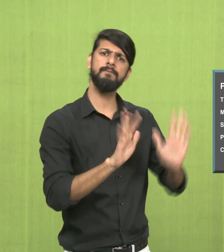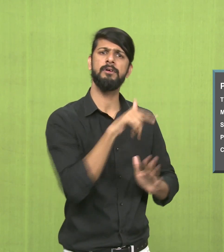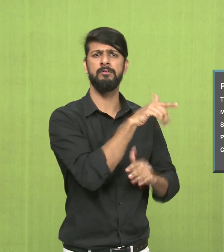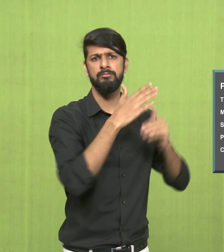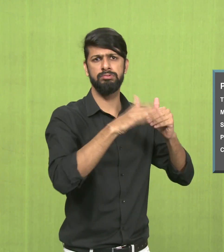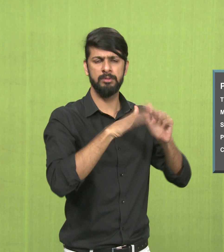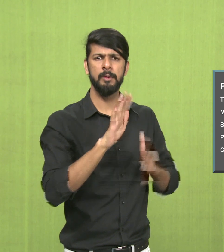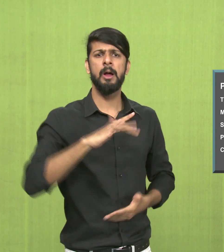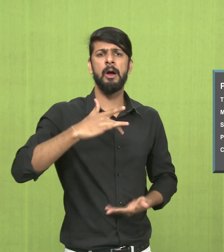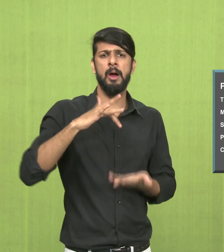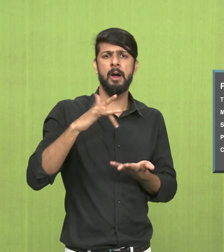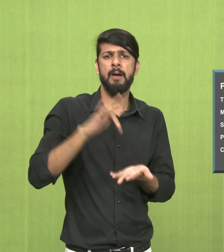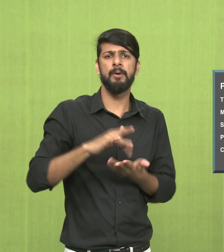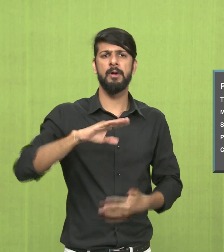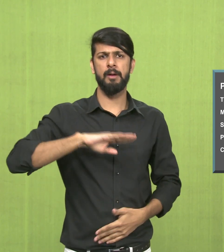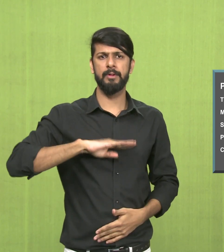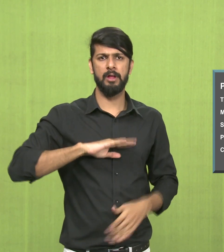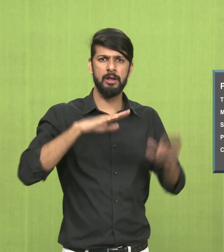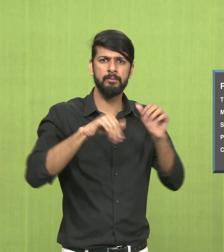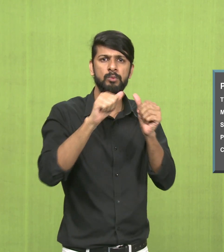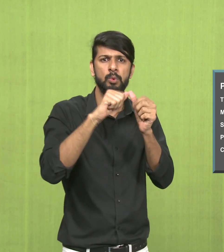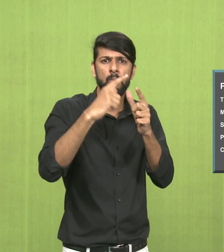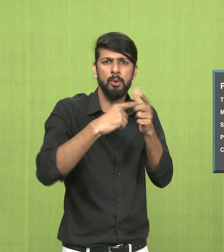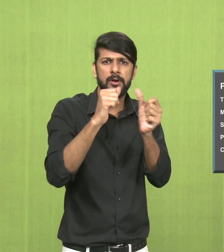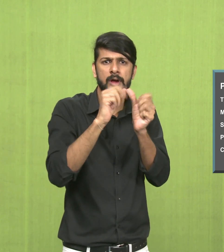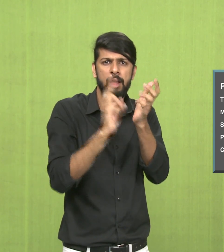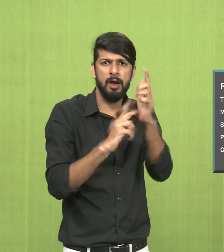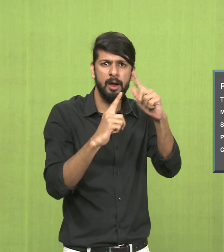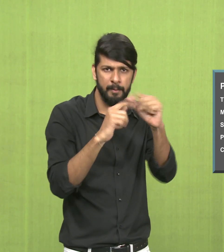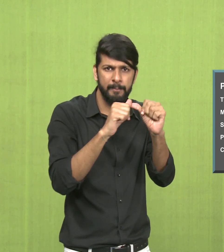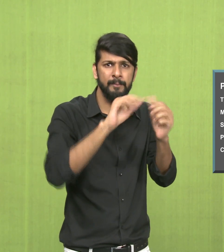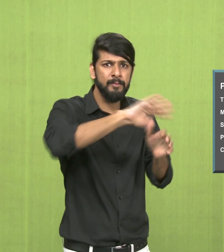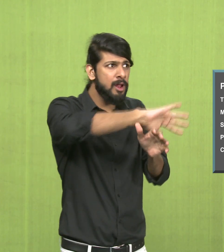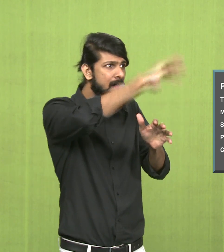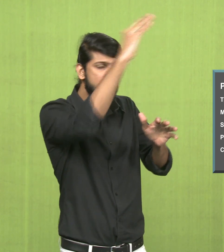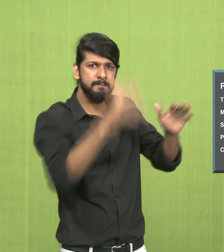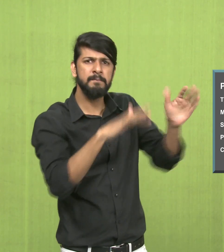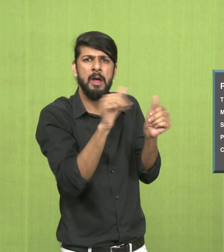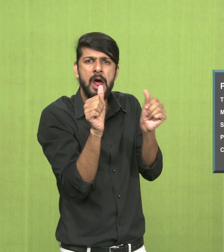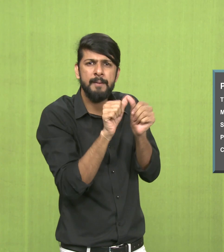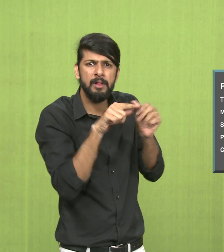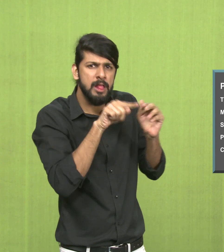and this mural is at Ajanta cave in Aurangabad, Maharashtra.